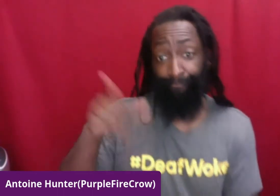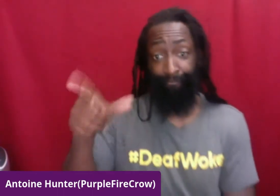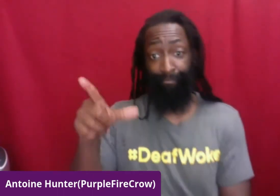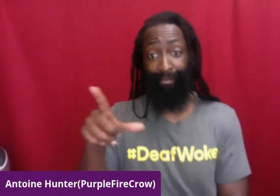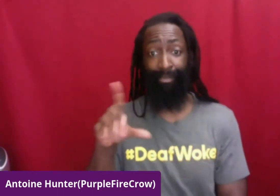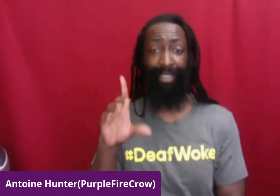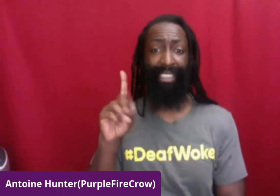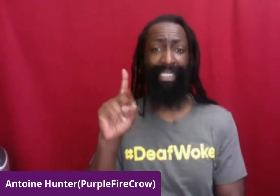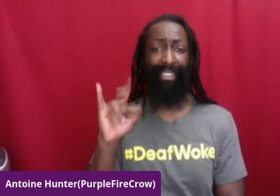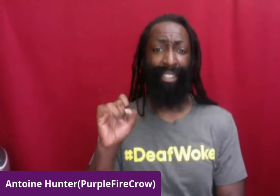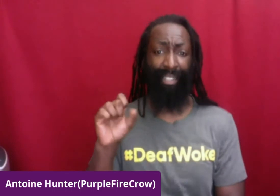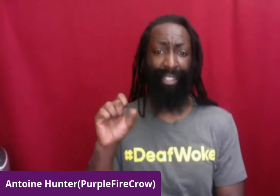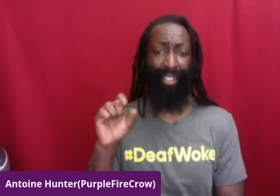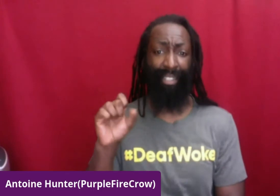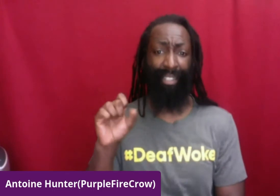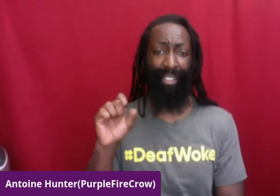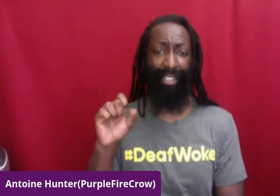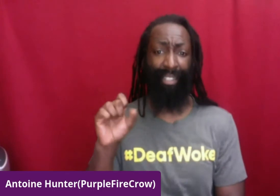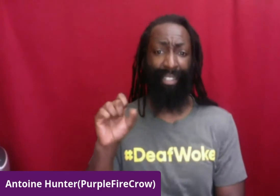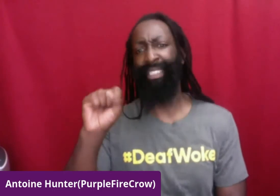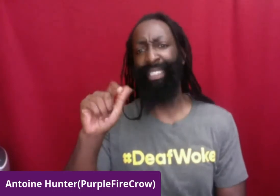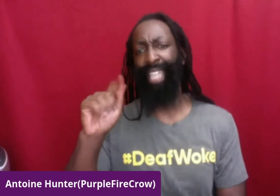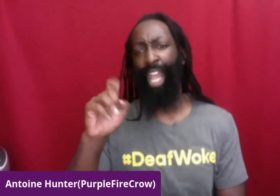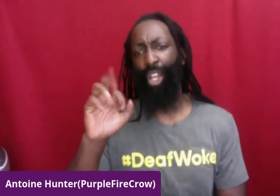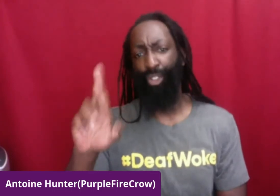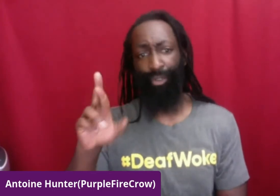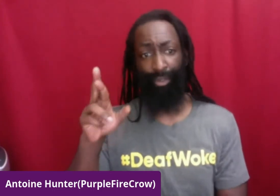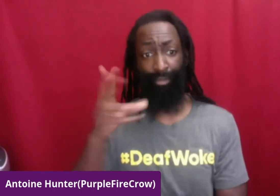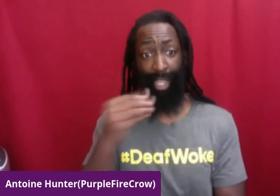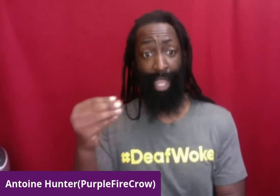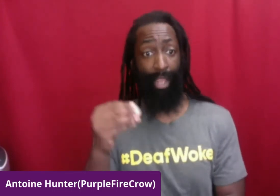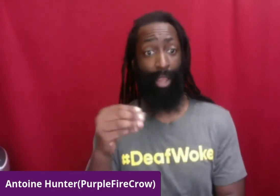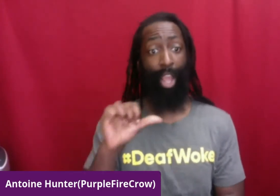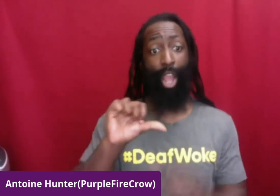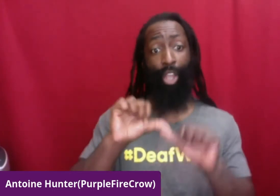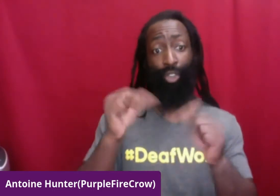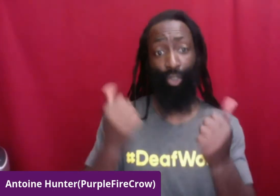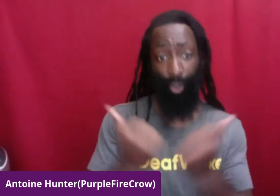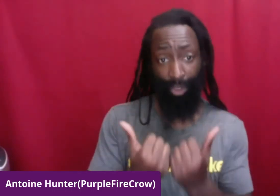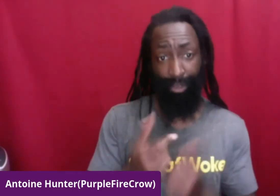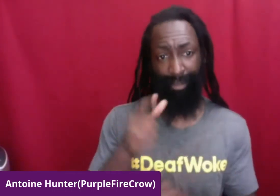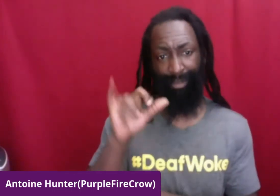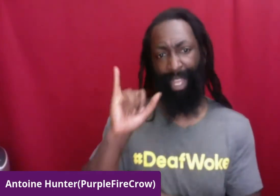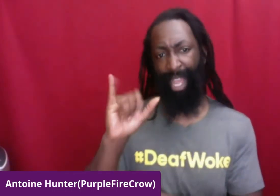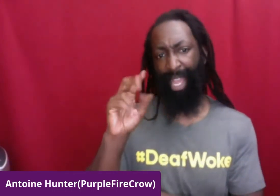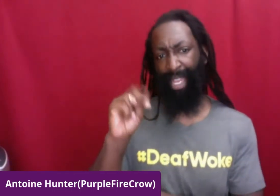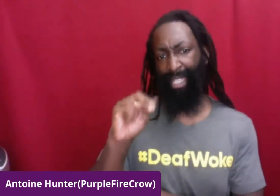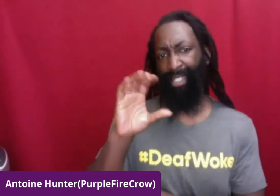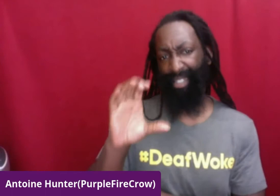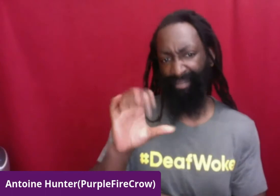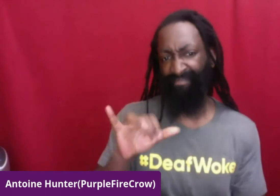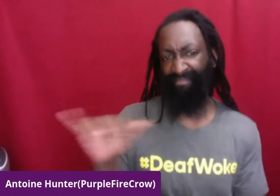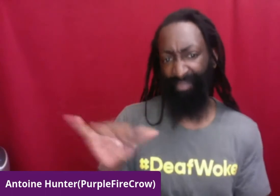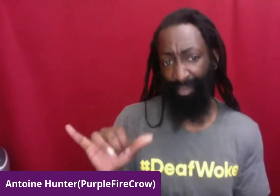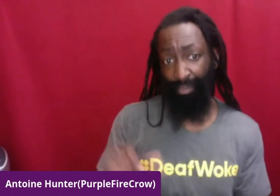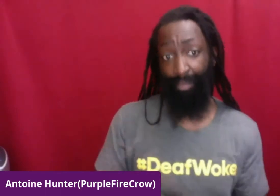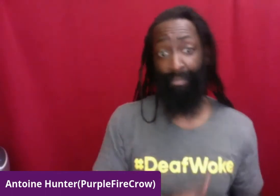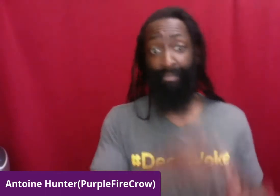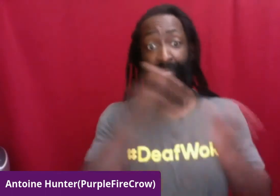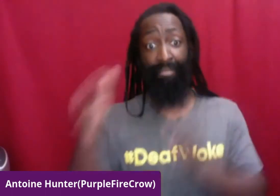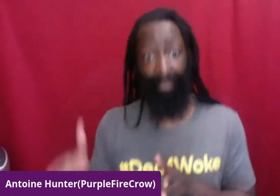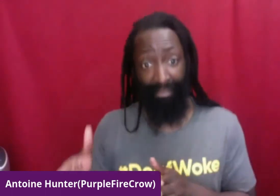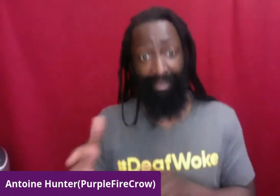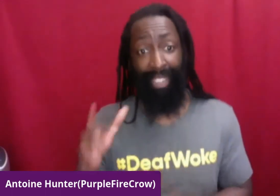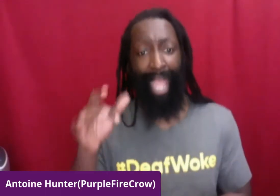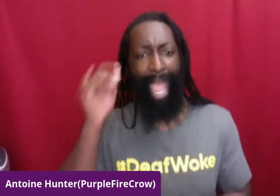organization. Currently, Denise is the president and chief executive officer of the International Association of Blacks in Dance Incorporated.